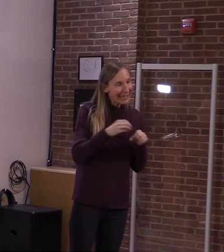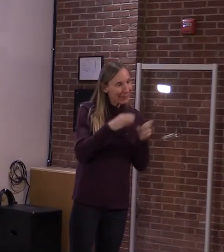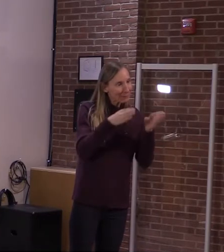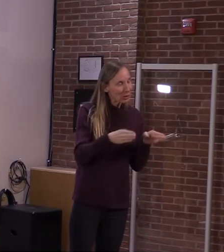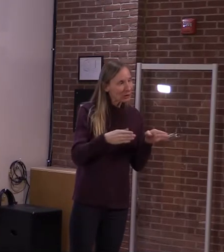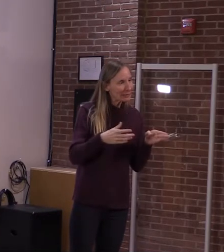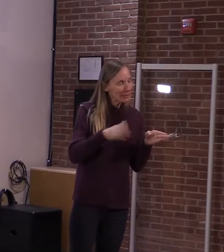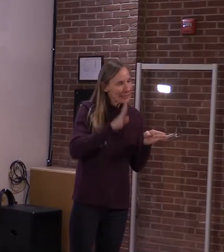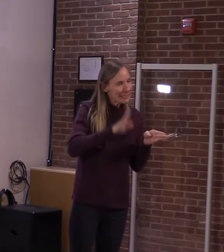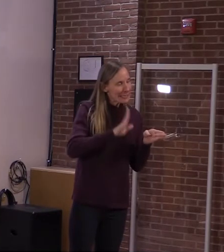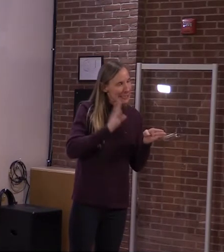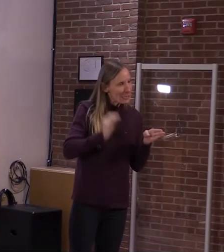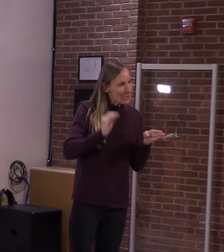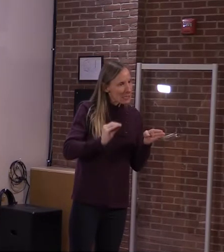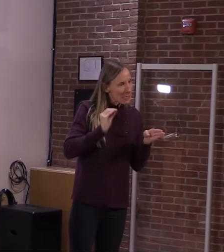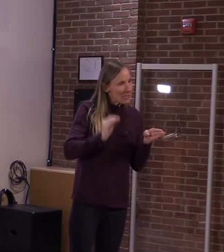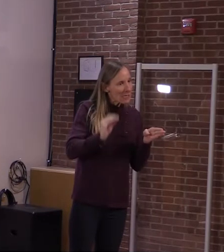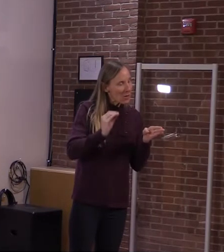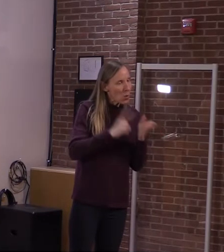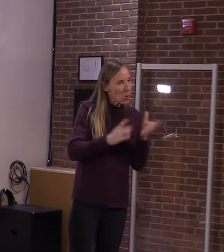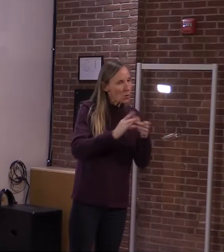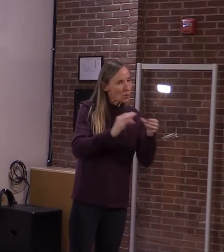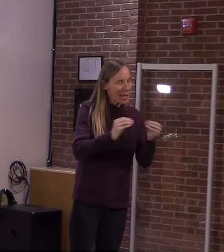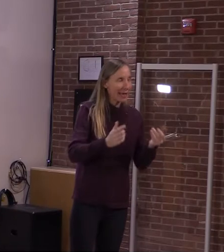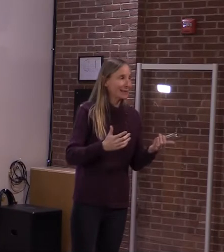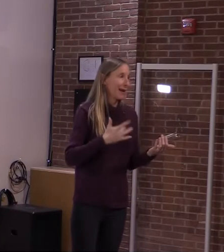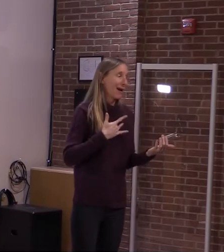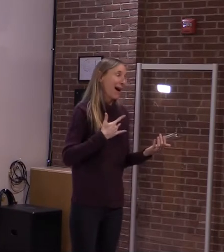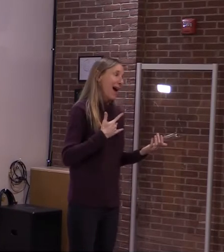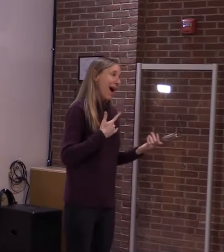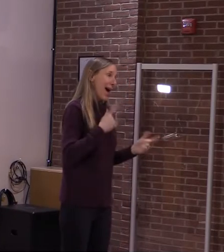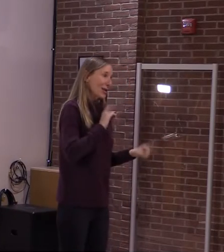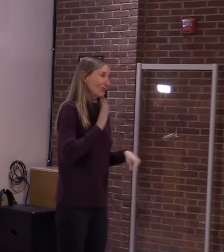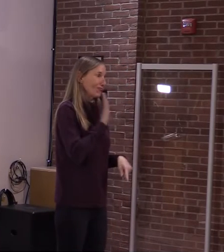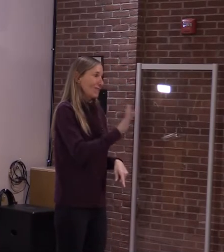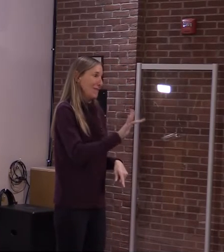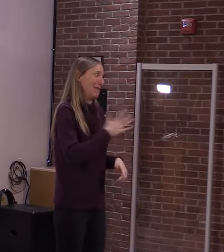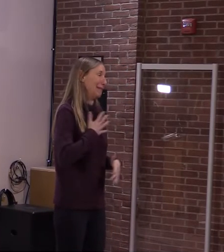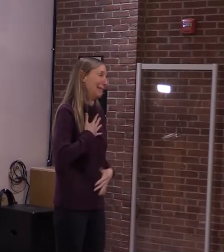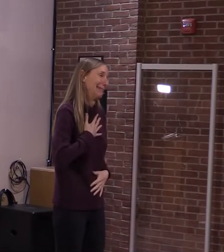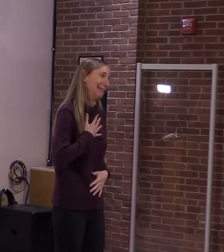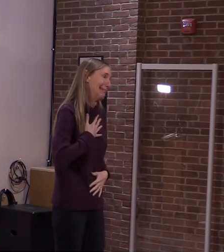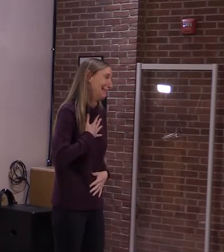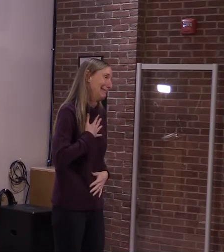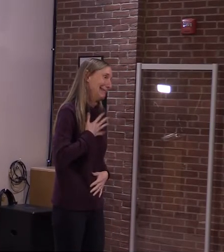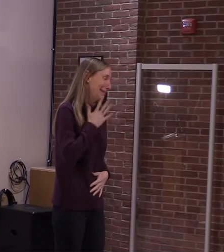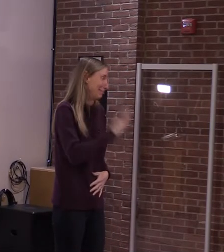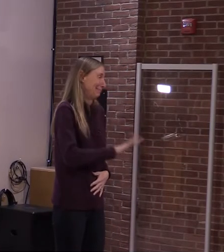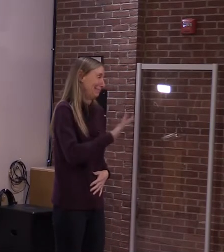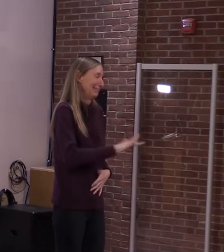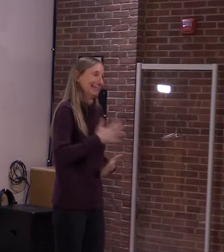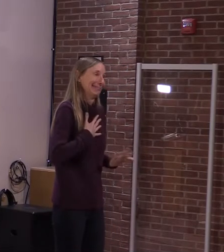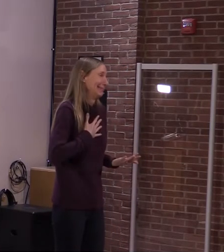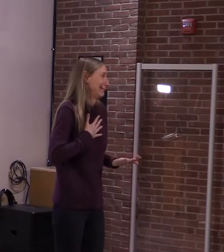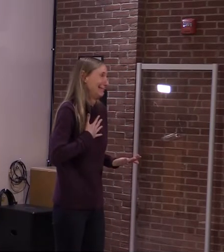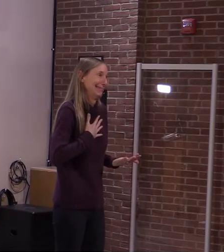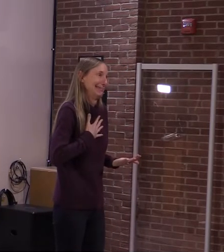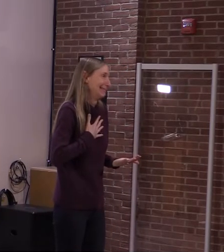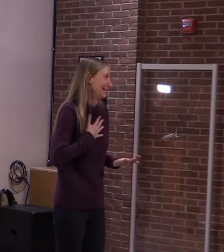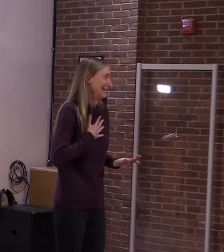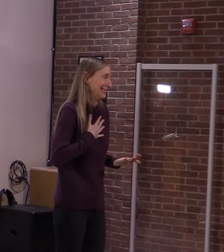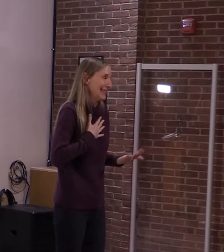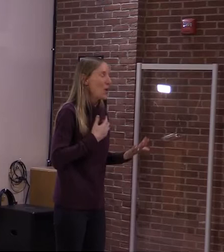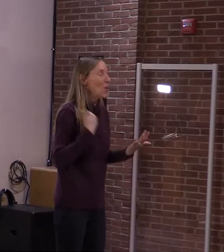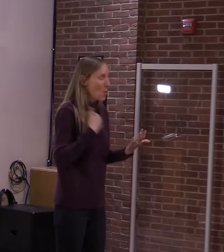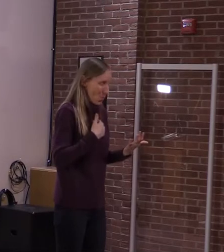moment? Yeah, no, I feel for them. And, you know, it's essentially the target of our recovery plans is we